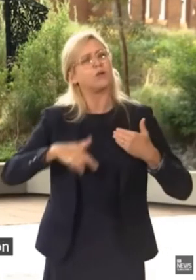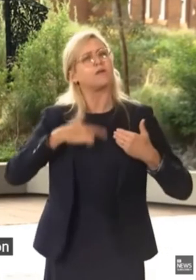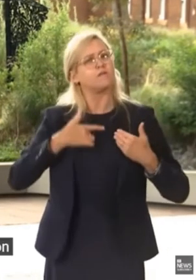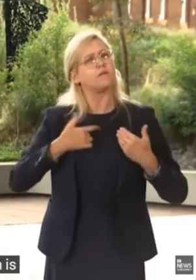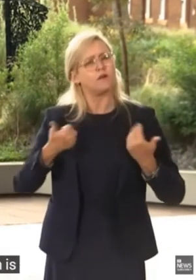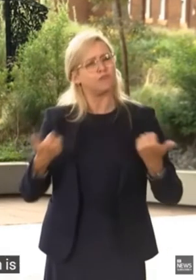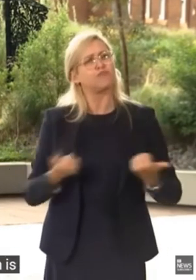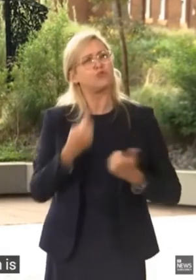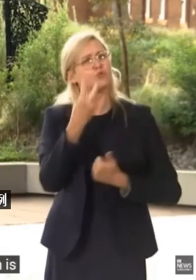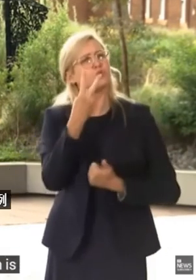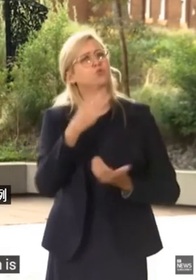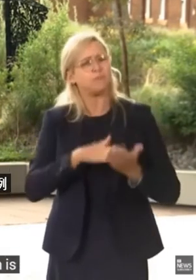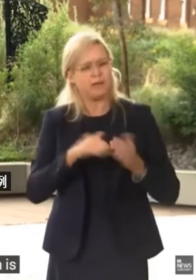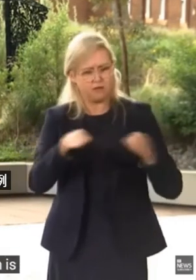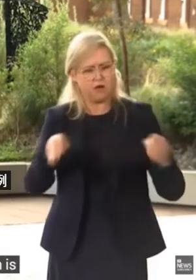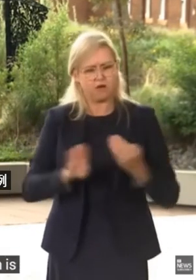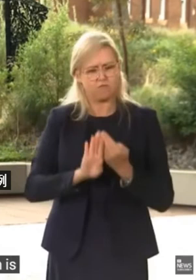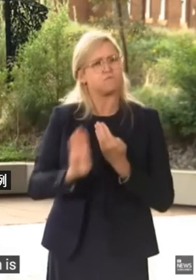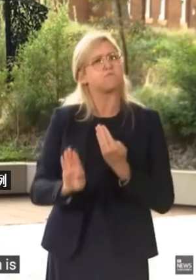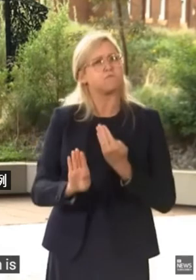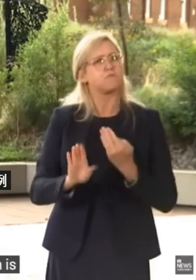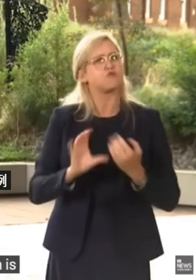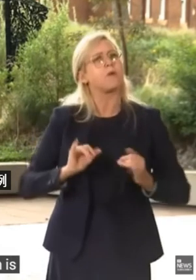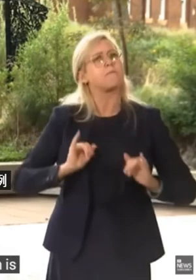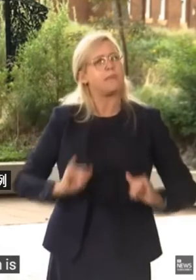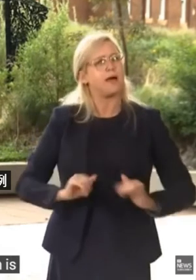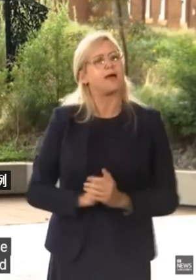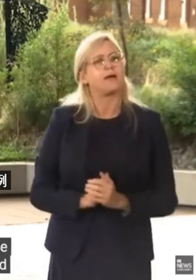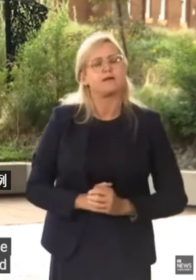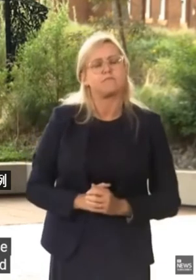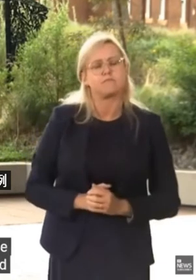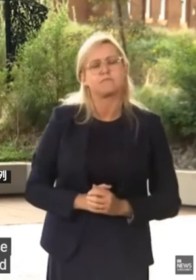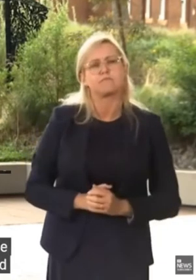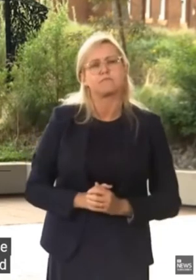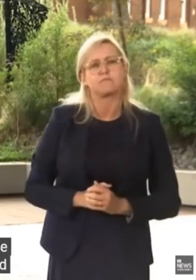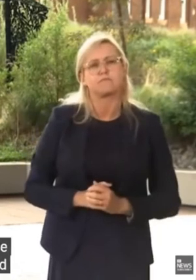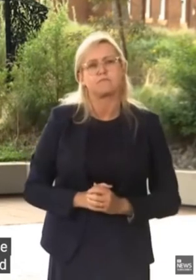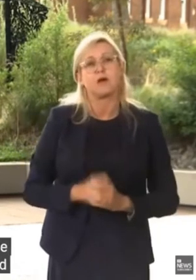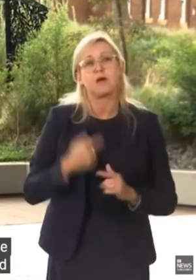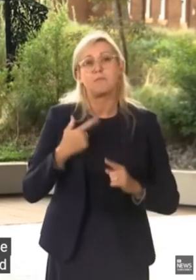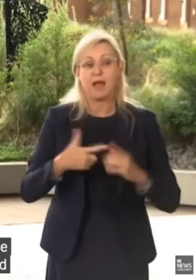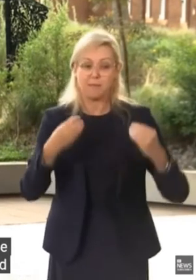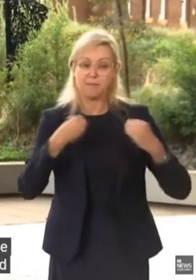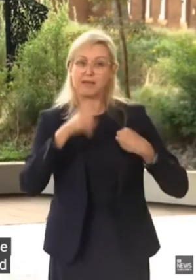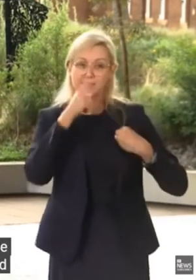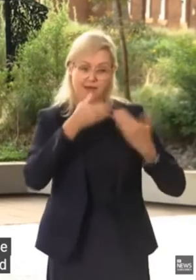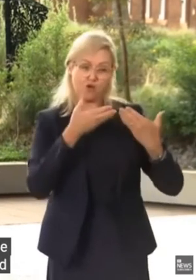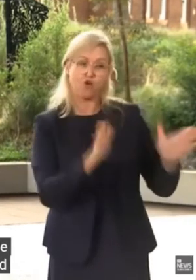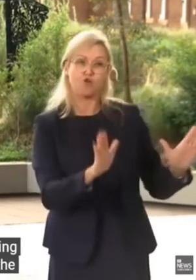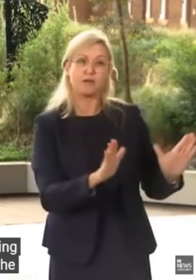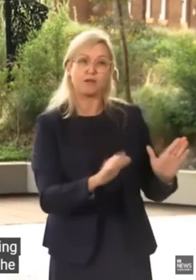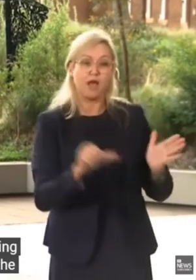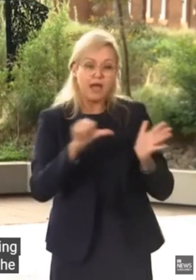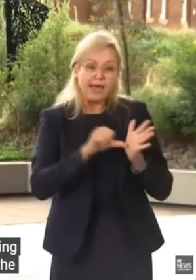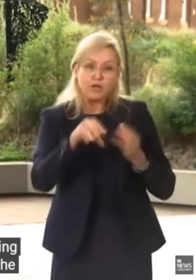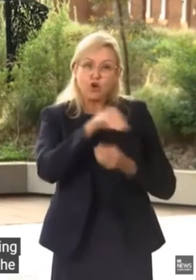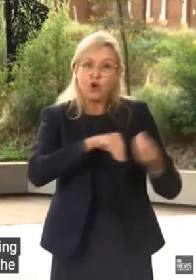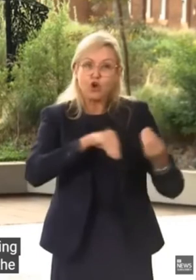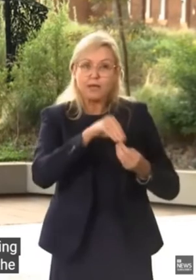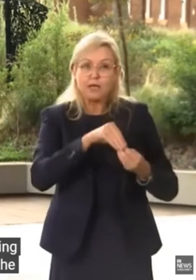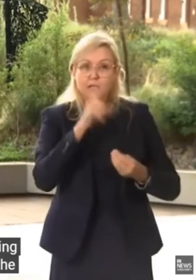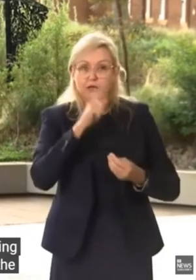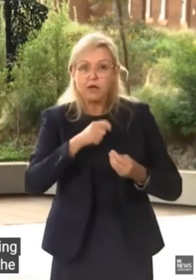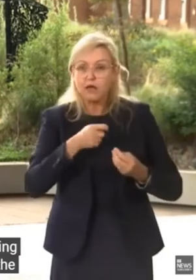completely proportionate to the circumstances we're in, and ultimately as well, we're keeping society open, we're keeping the economy open and